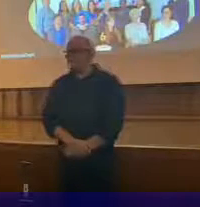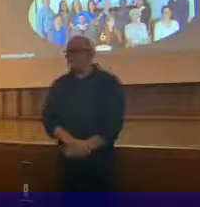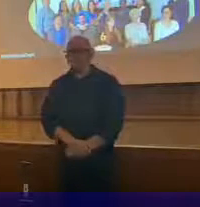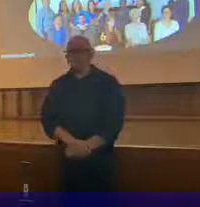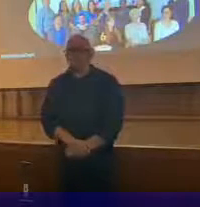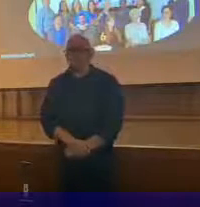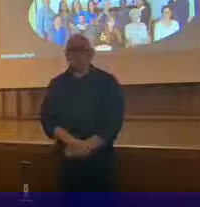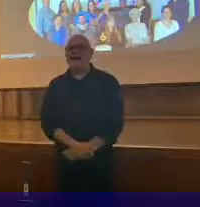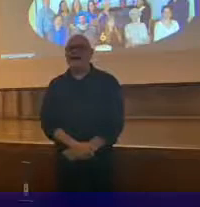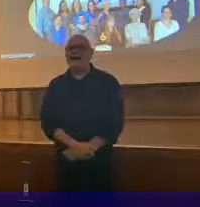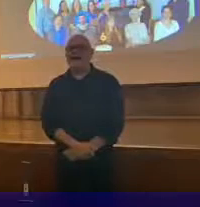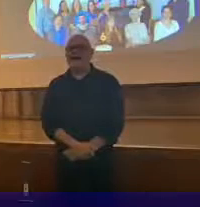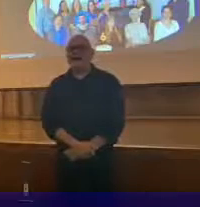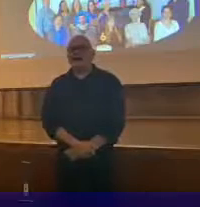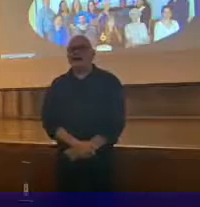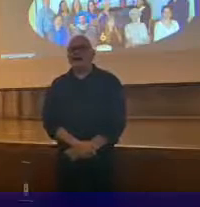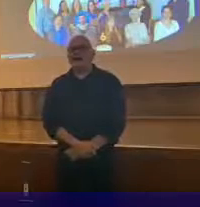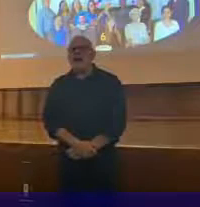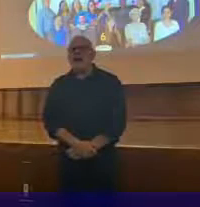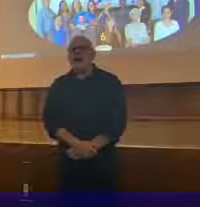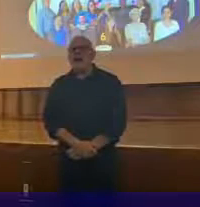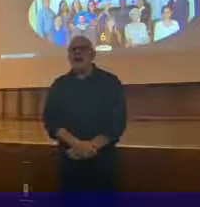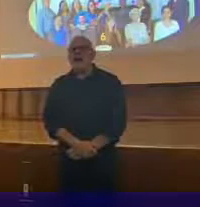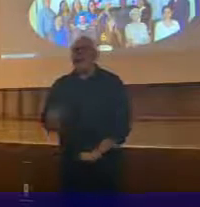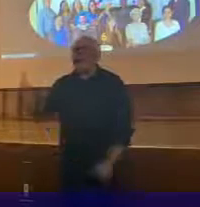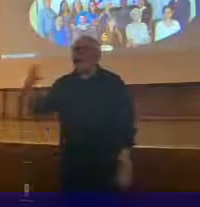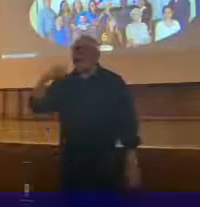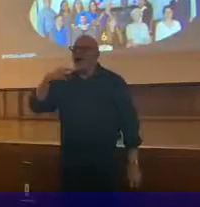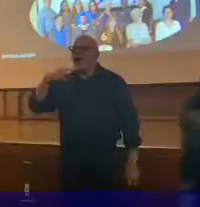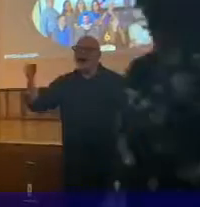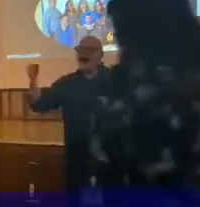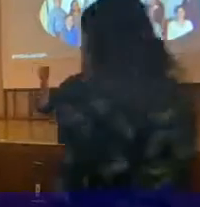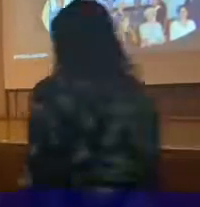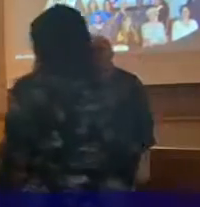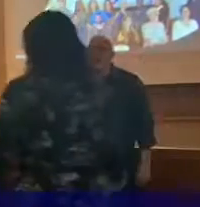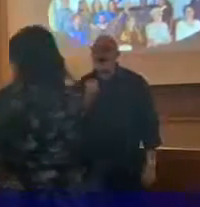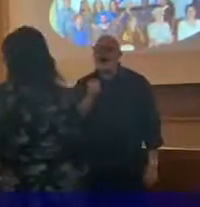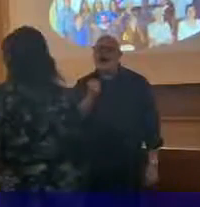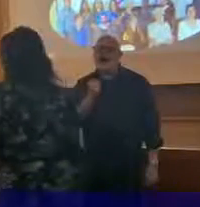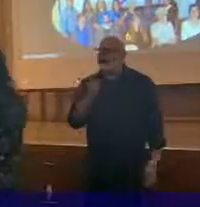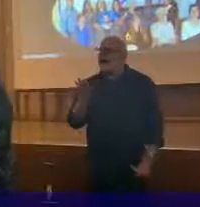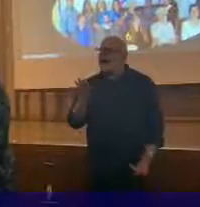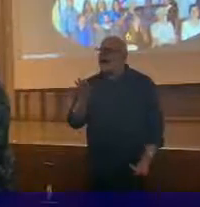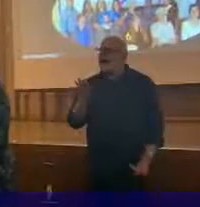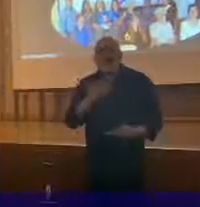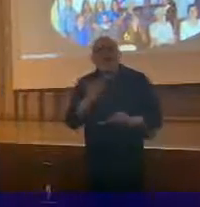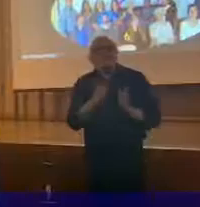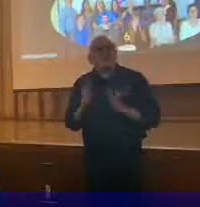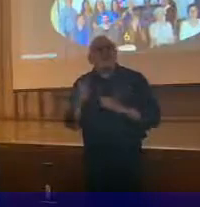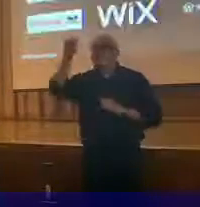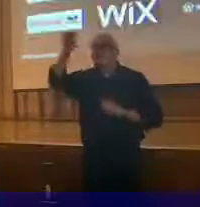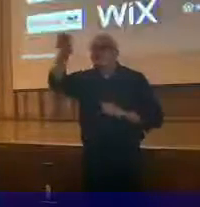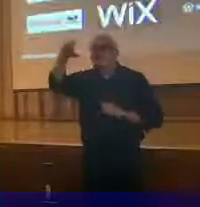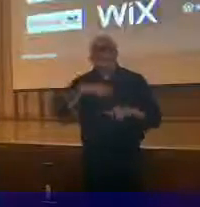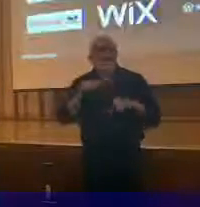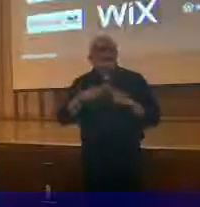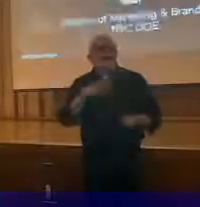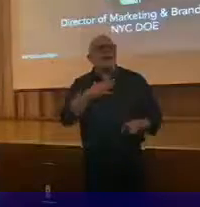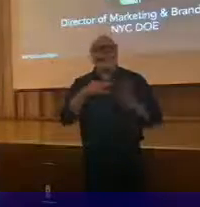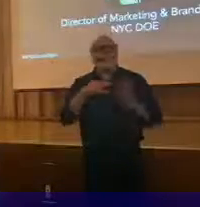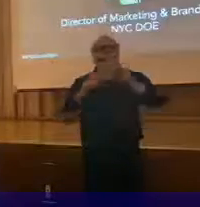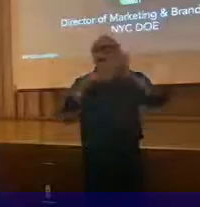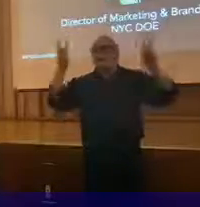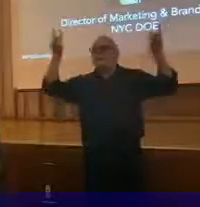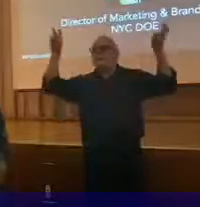Which was, hello, I'm Victoria Fullard, the Director of Marketing and Branding at the DOE. I really want to thank DIIT